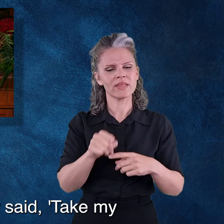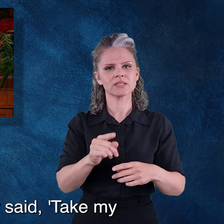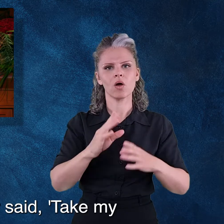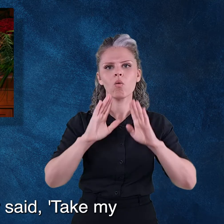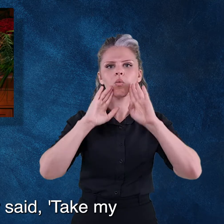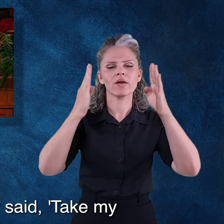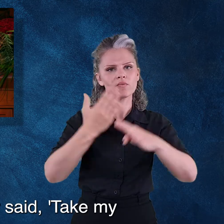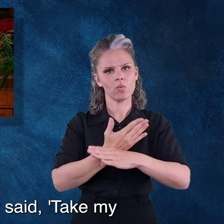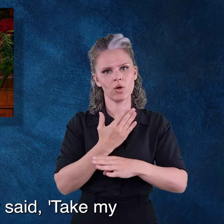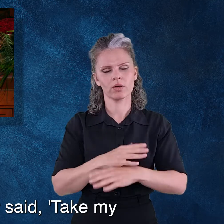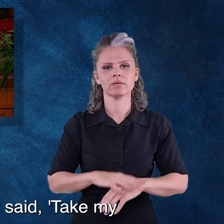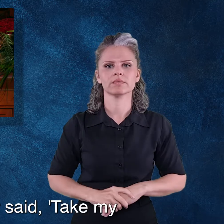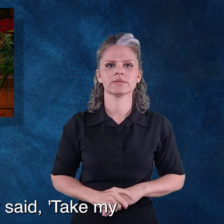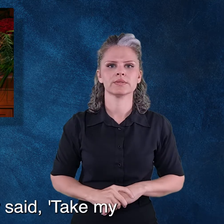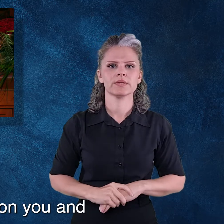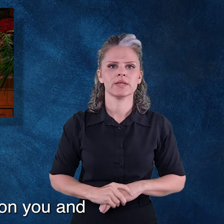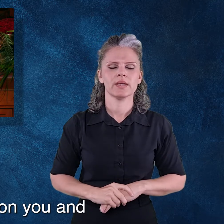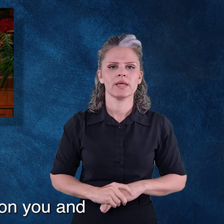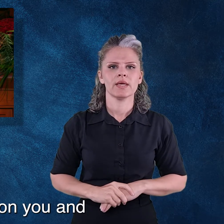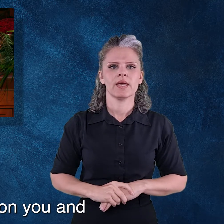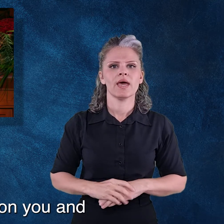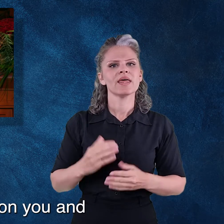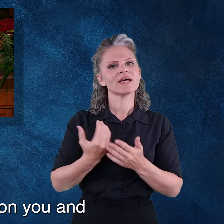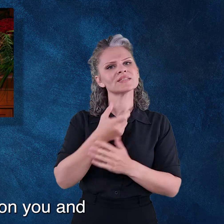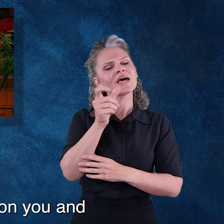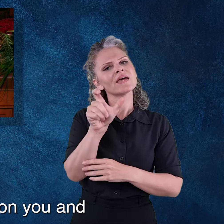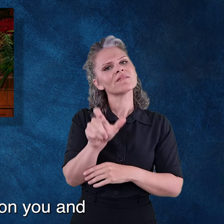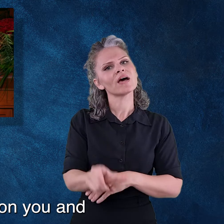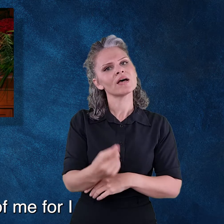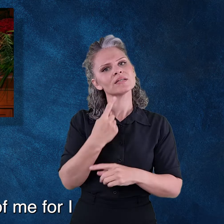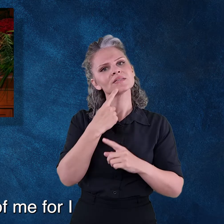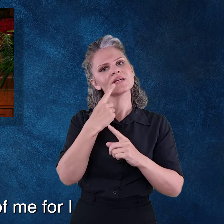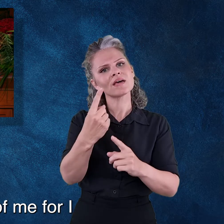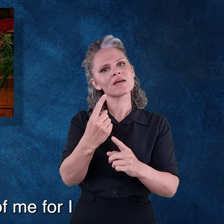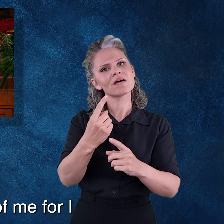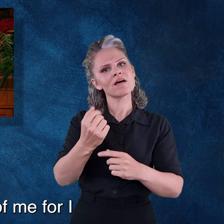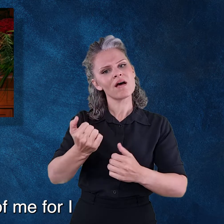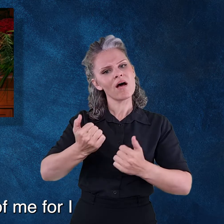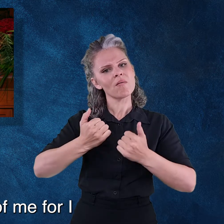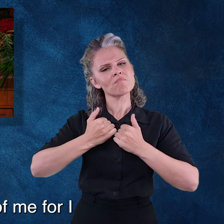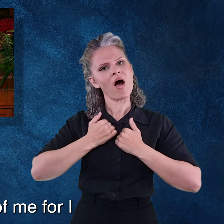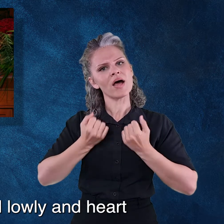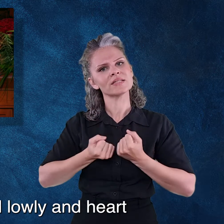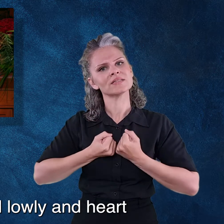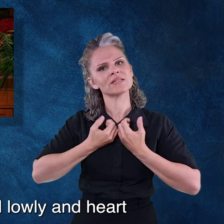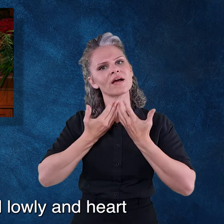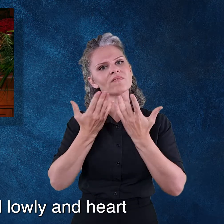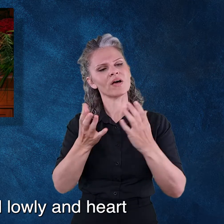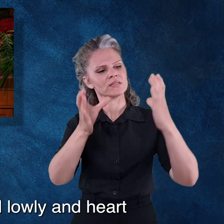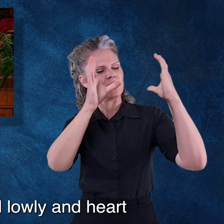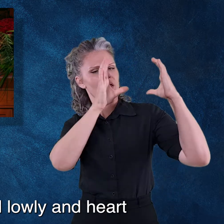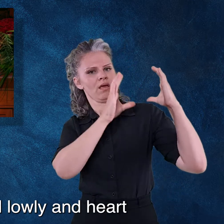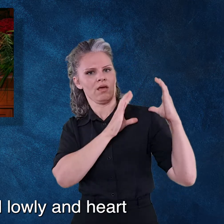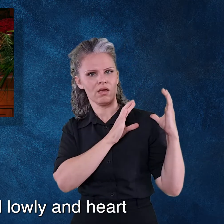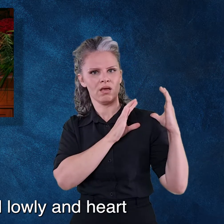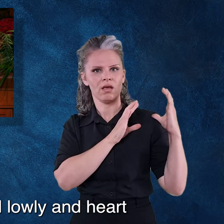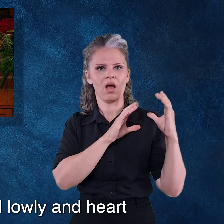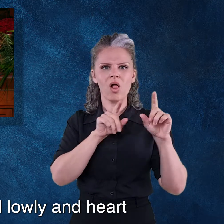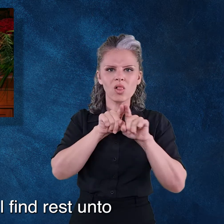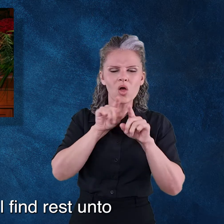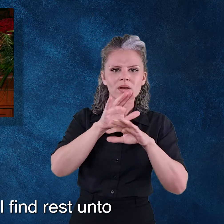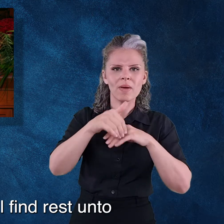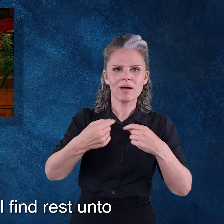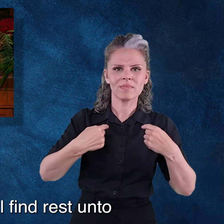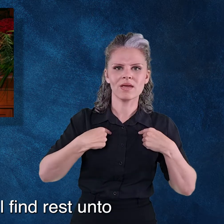The Savior said, Take my yoke upon you and learn of me, for I am meek and lowly in heart,